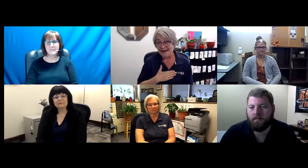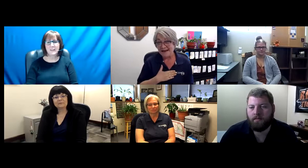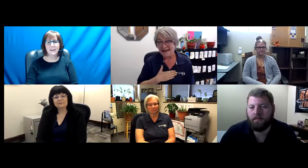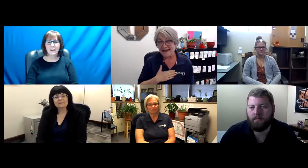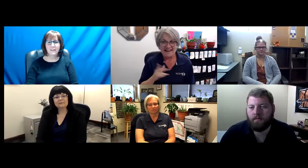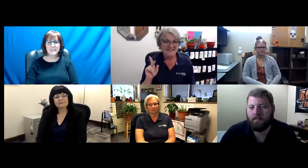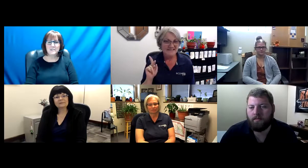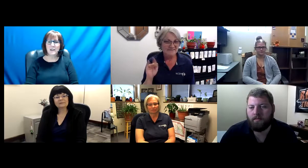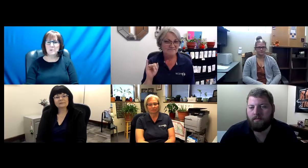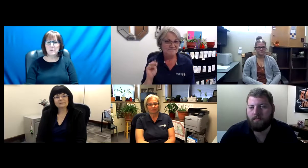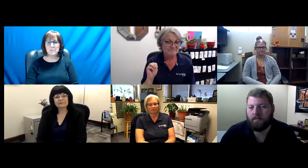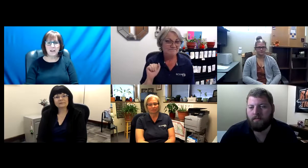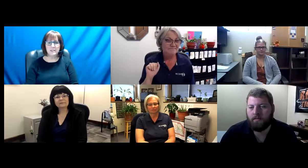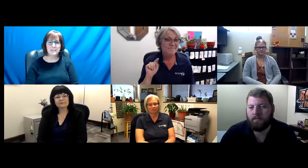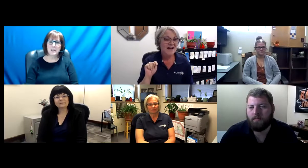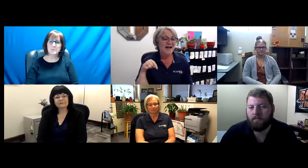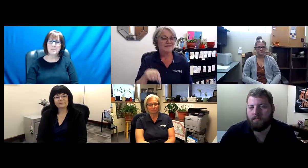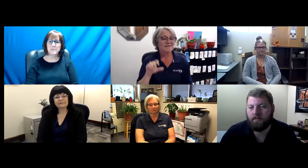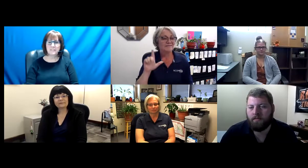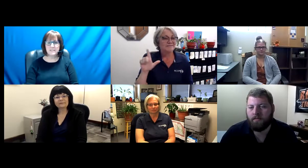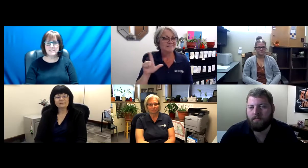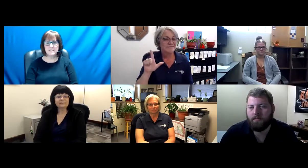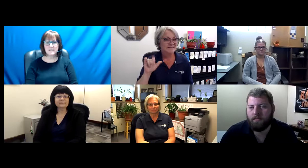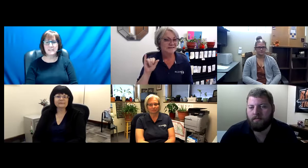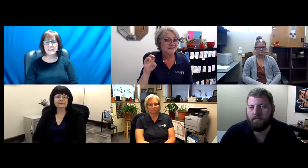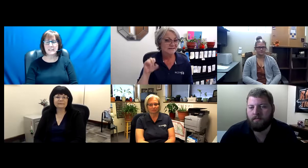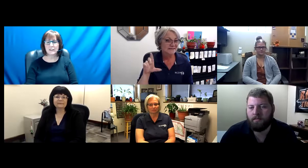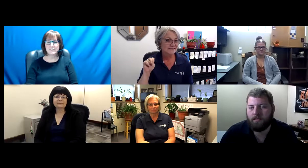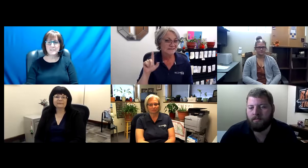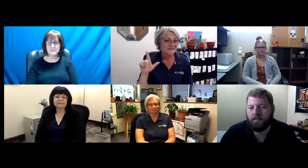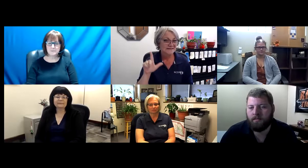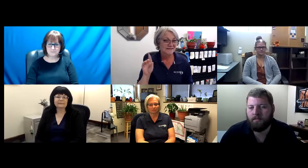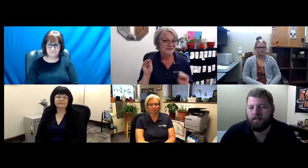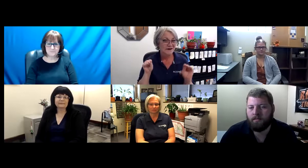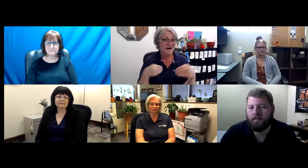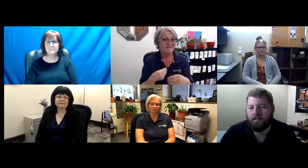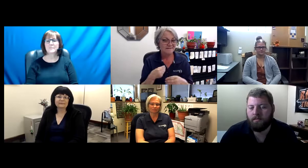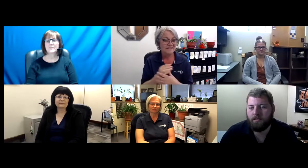All right, so now we'll go to mine, and I'm Kim Davis in the Lincoln office.